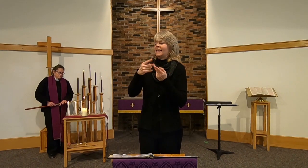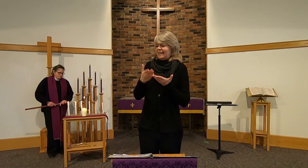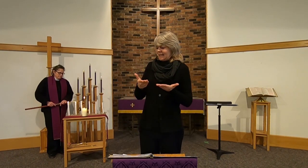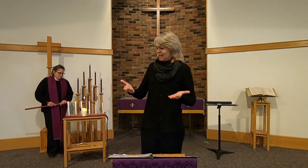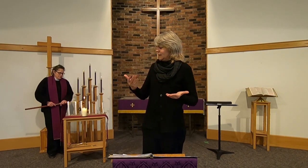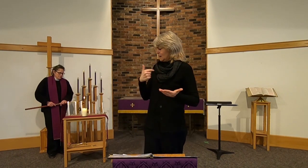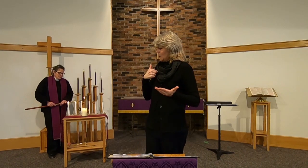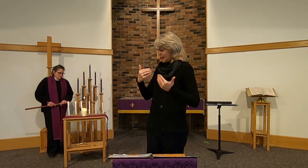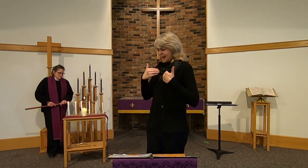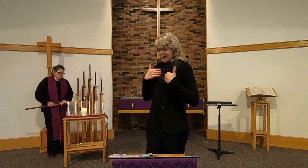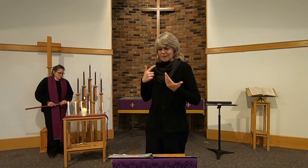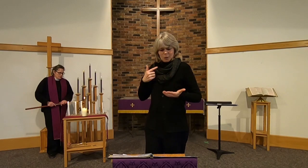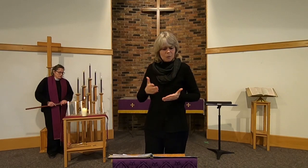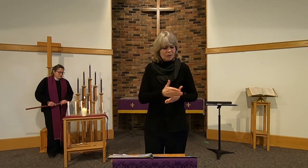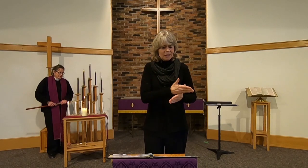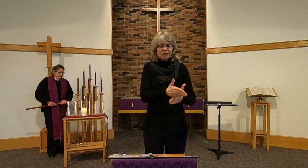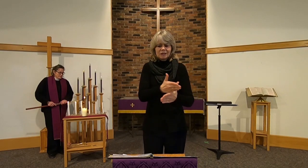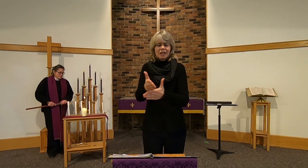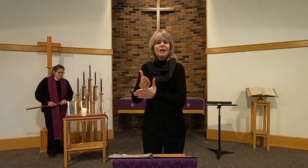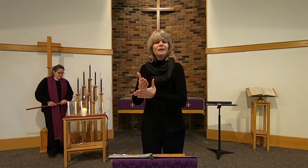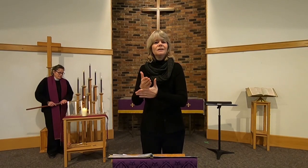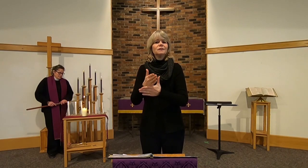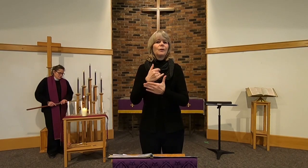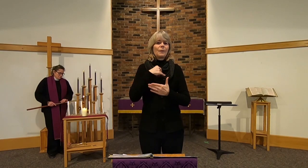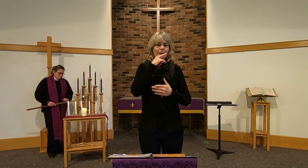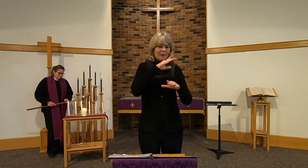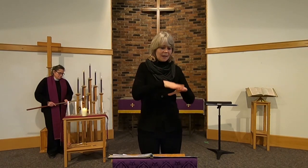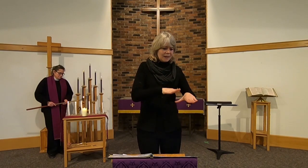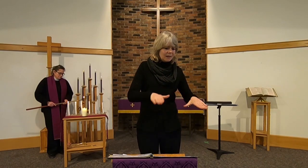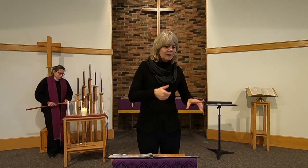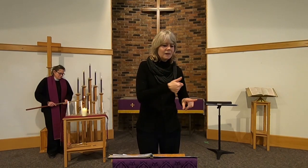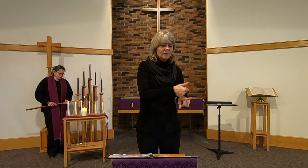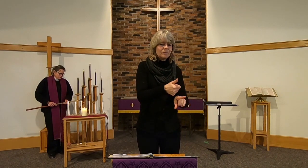resources so that kids can eat.